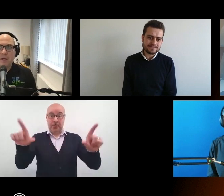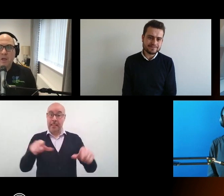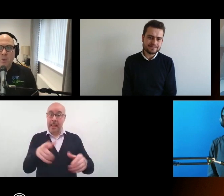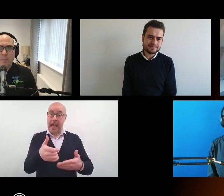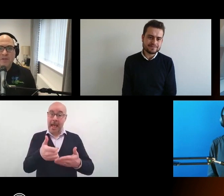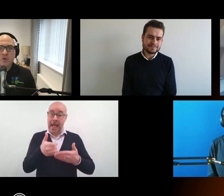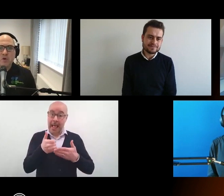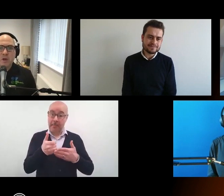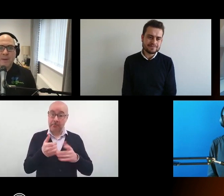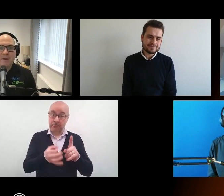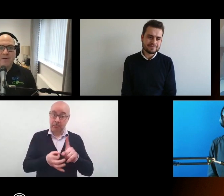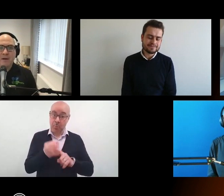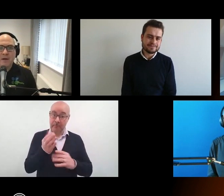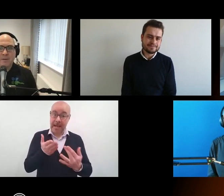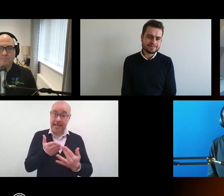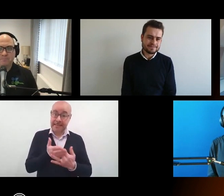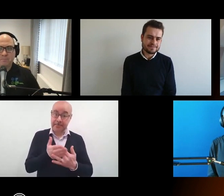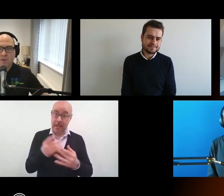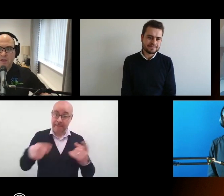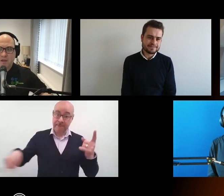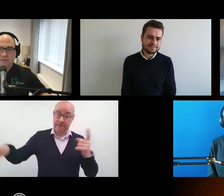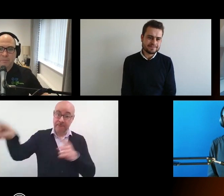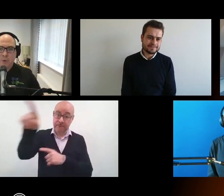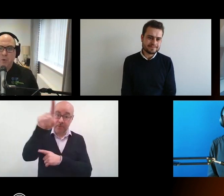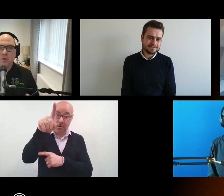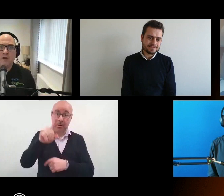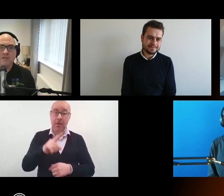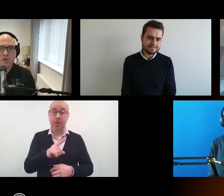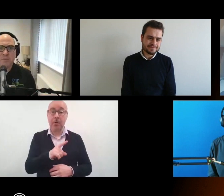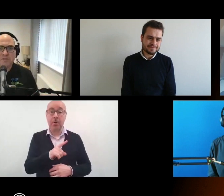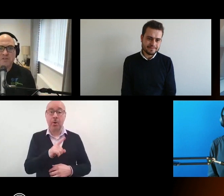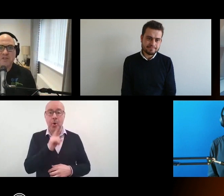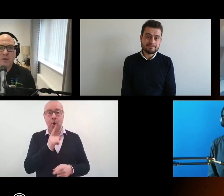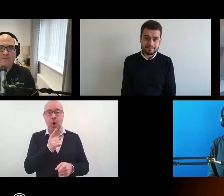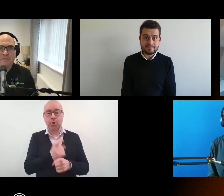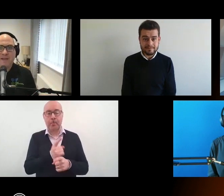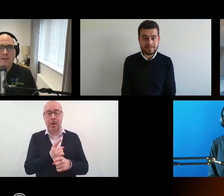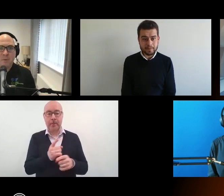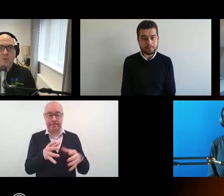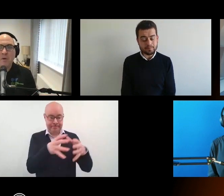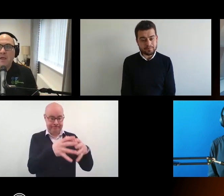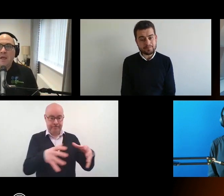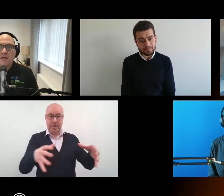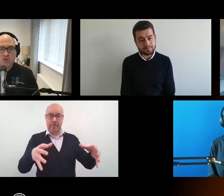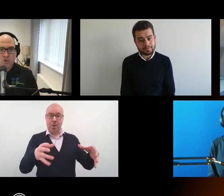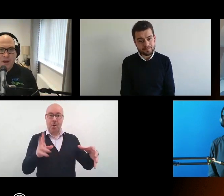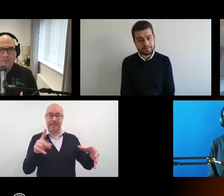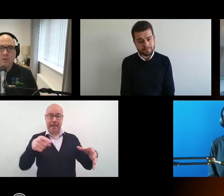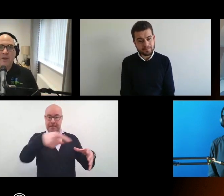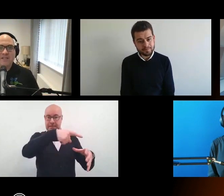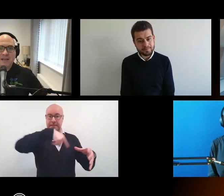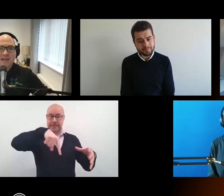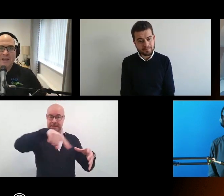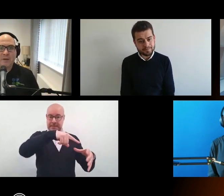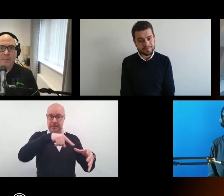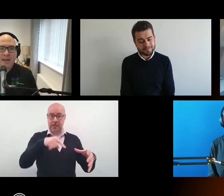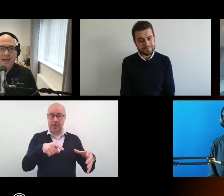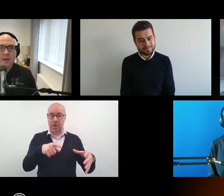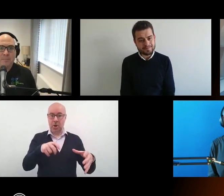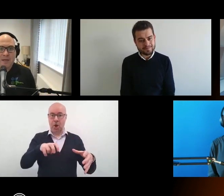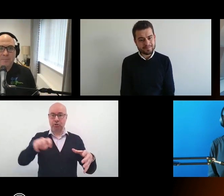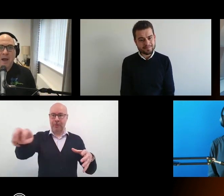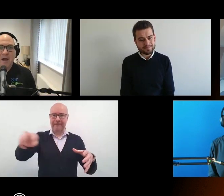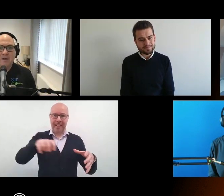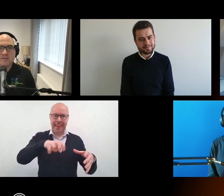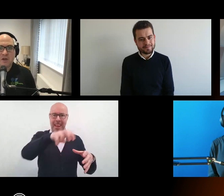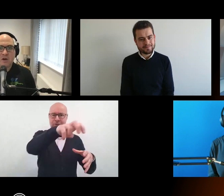people? When we talk about the pool of interpreters that you have available, travel is clearly going to play